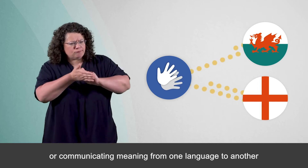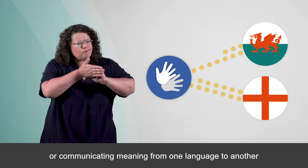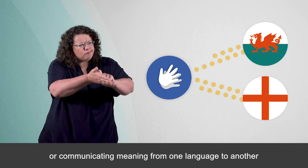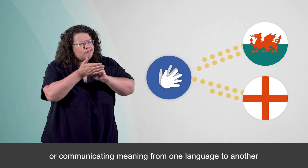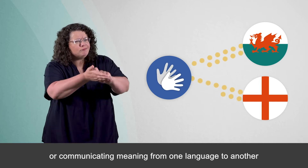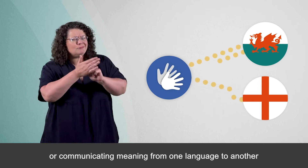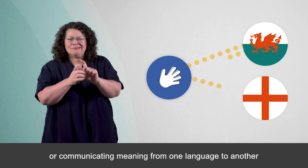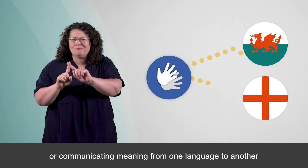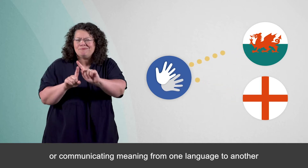another.